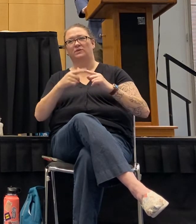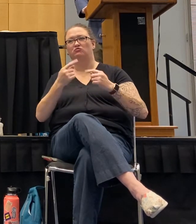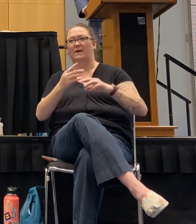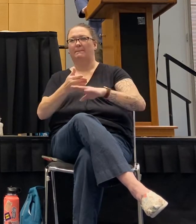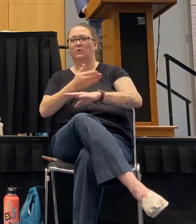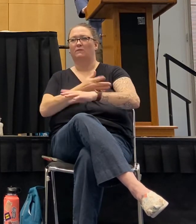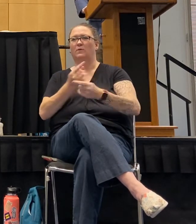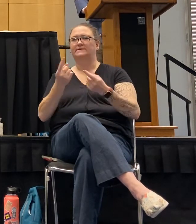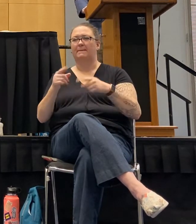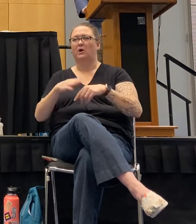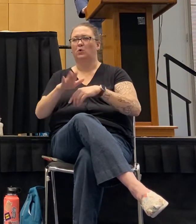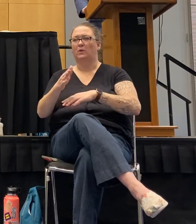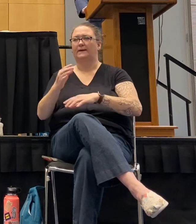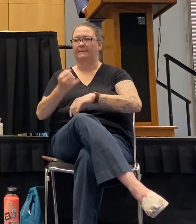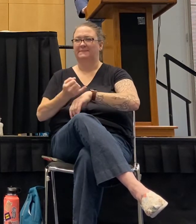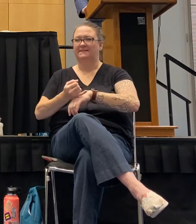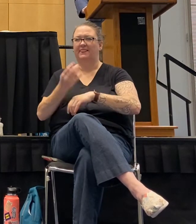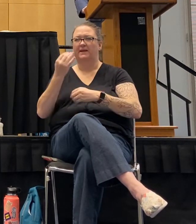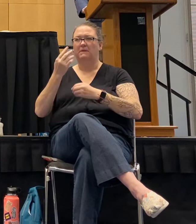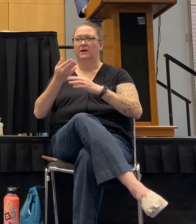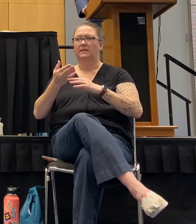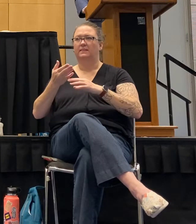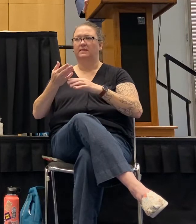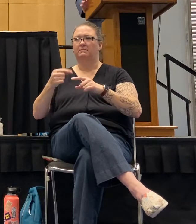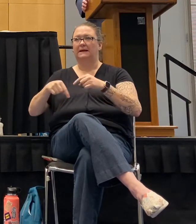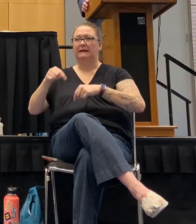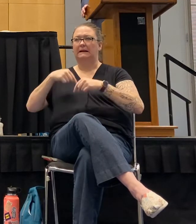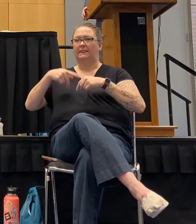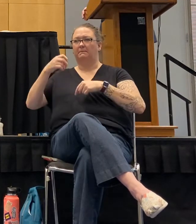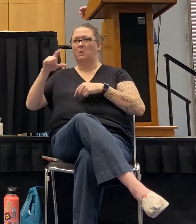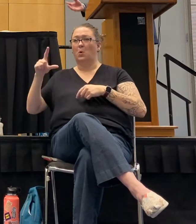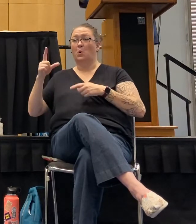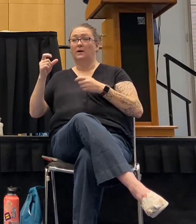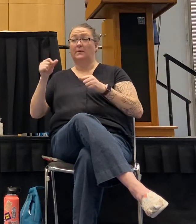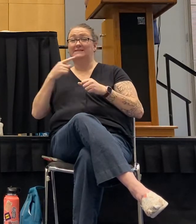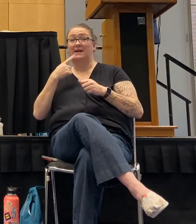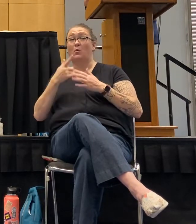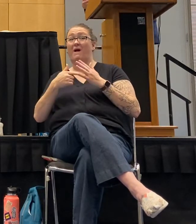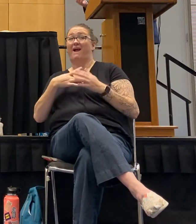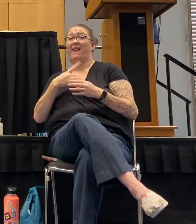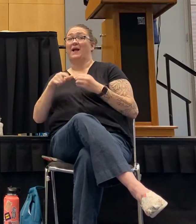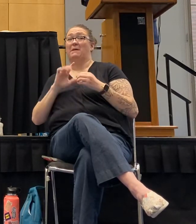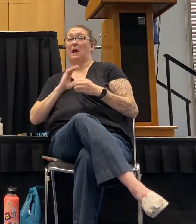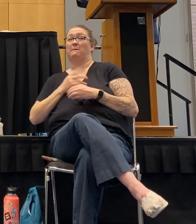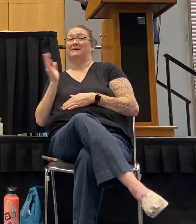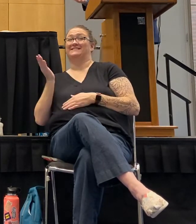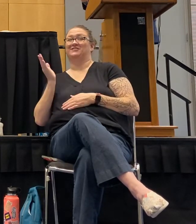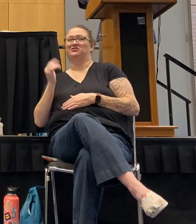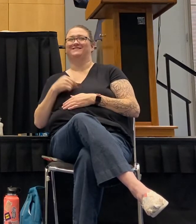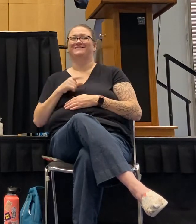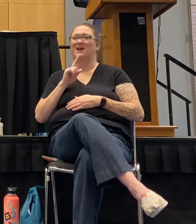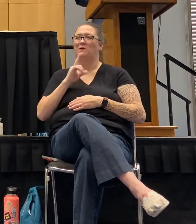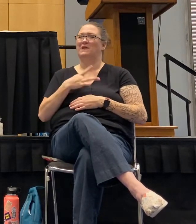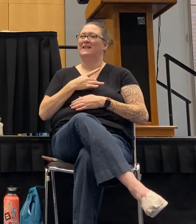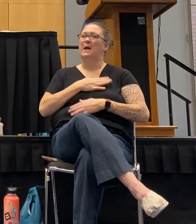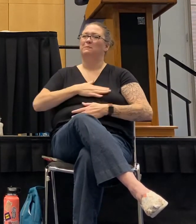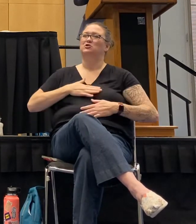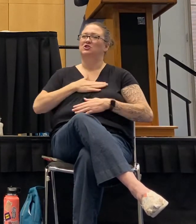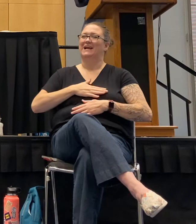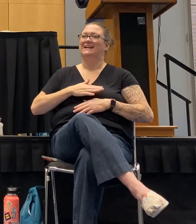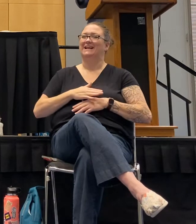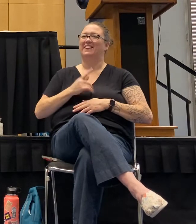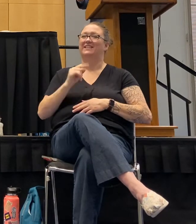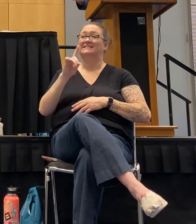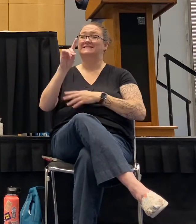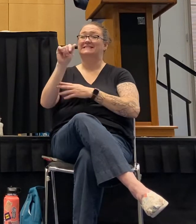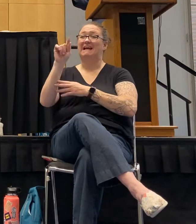And again, thinking back to the beginning and even the poll, and I really, can we say what I like about our own presentation? But I really appreciate the